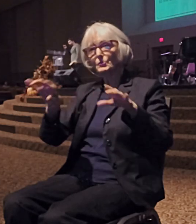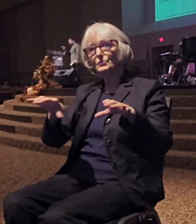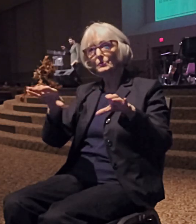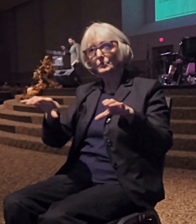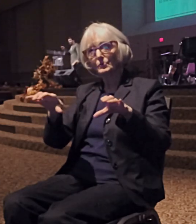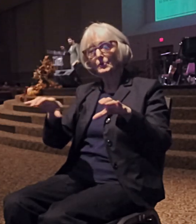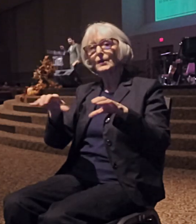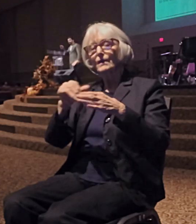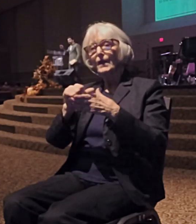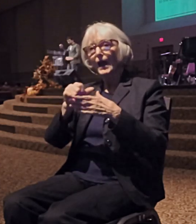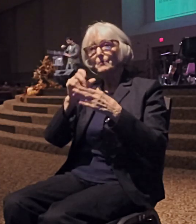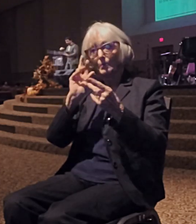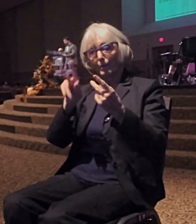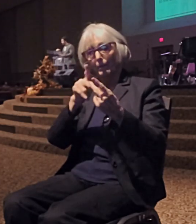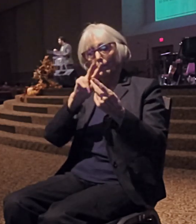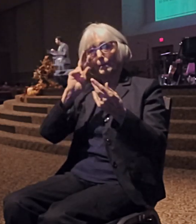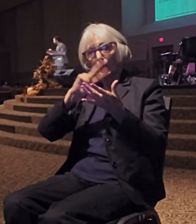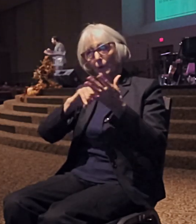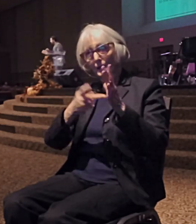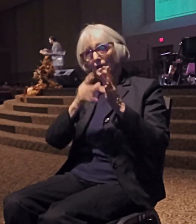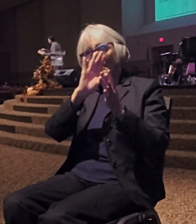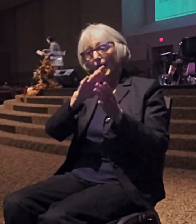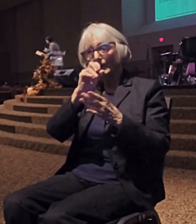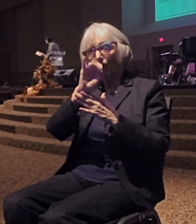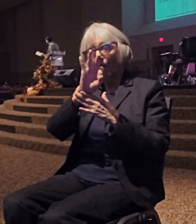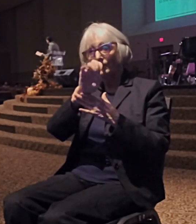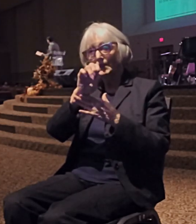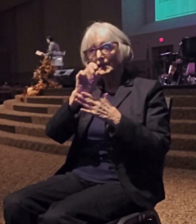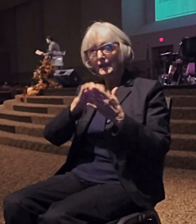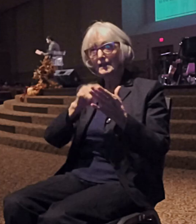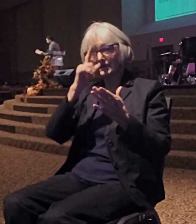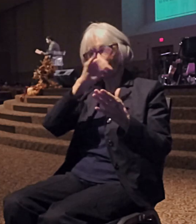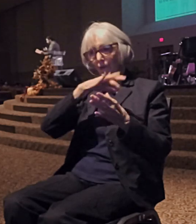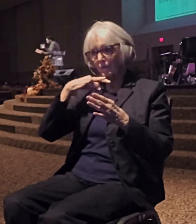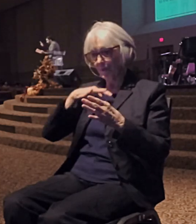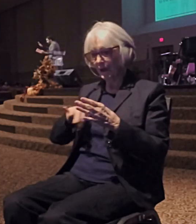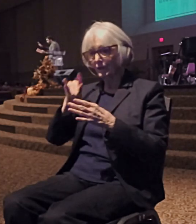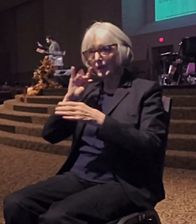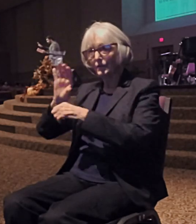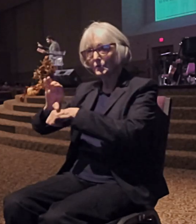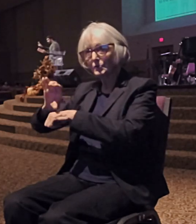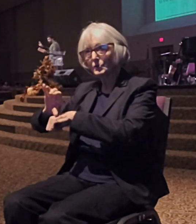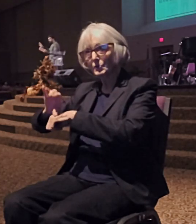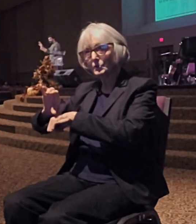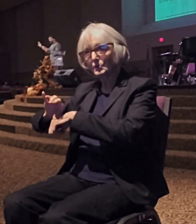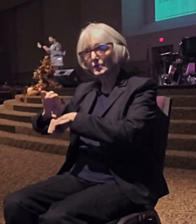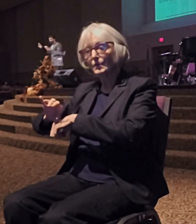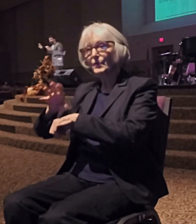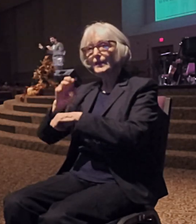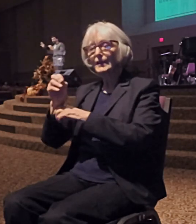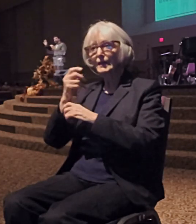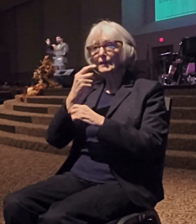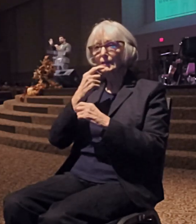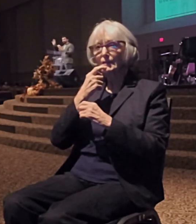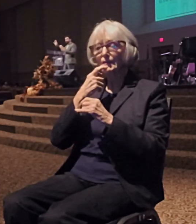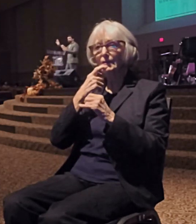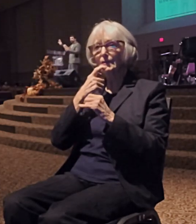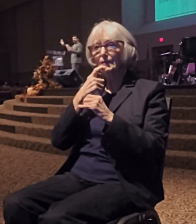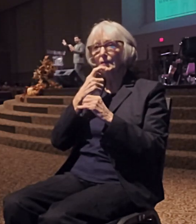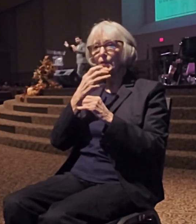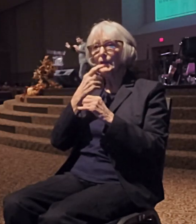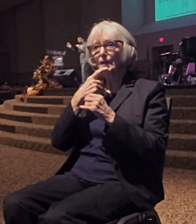the purpose of that office, we'll see in a moment, is for the good of the church. He describes, depending on how you want to define